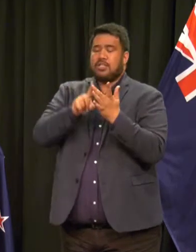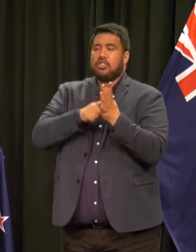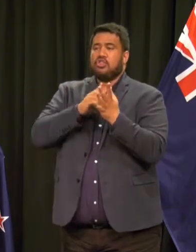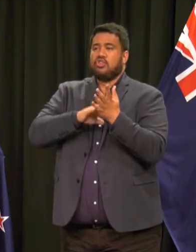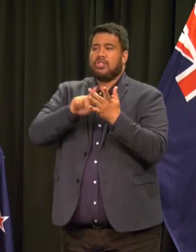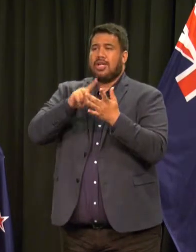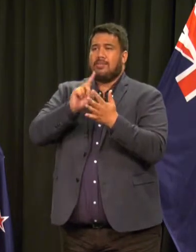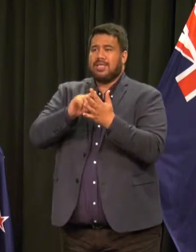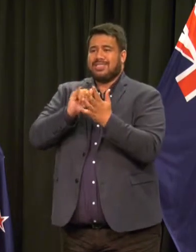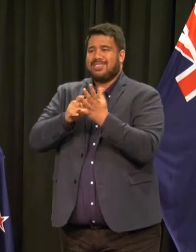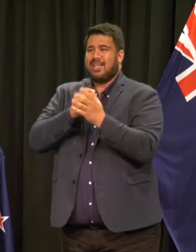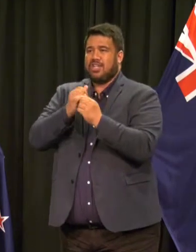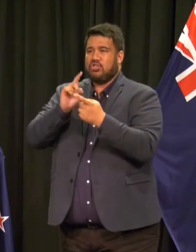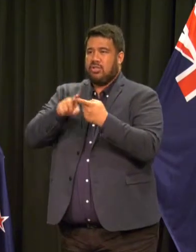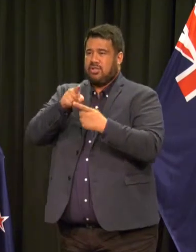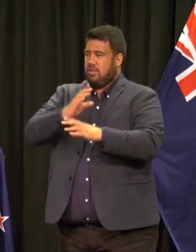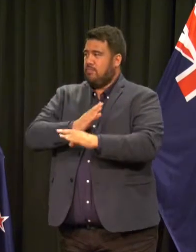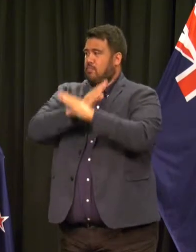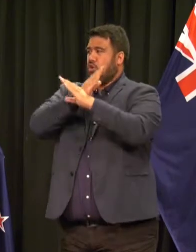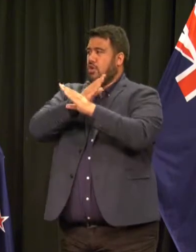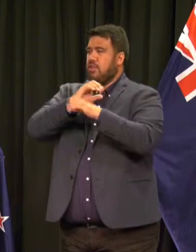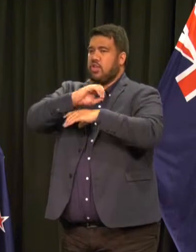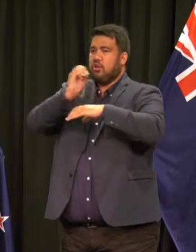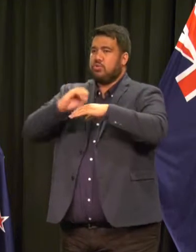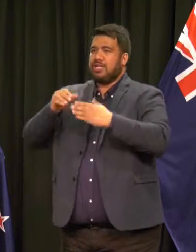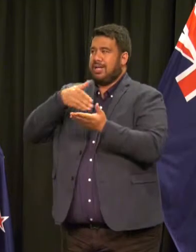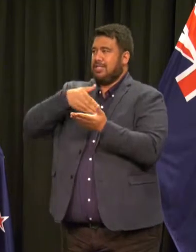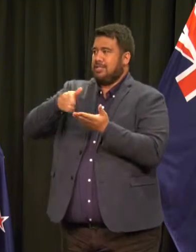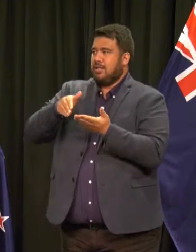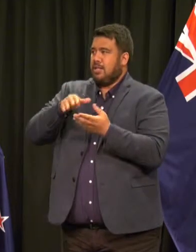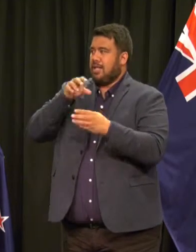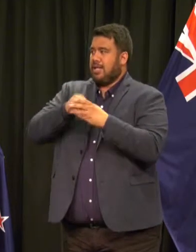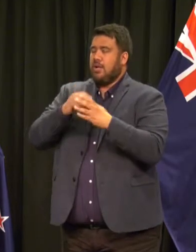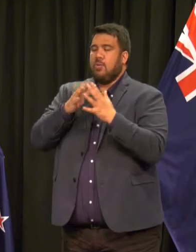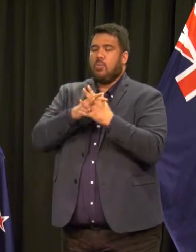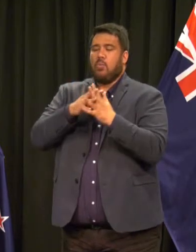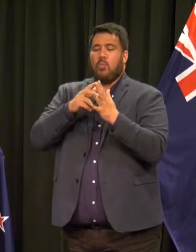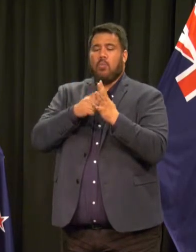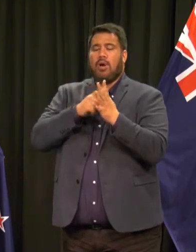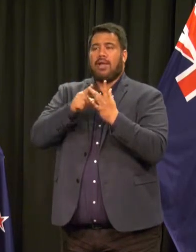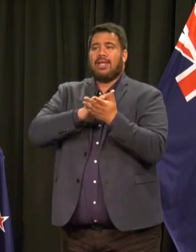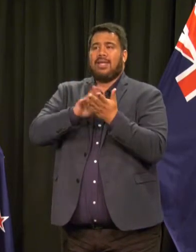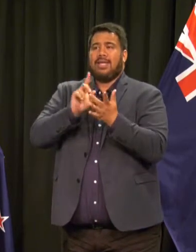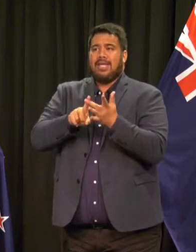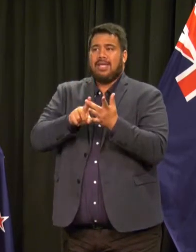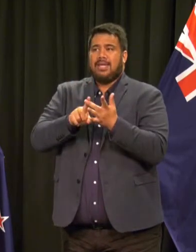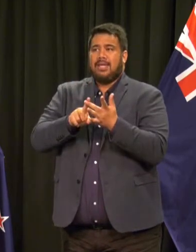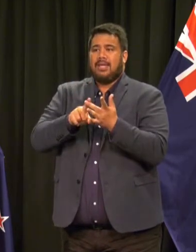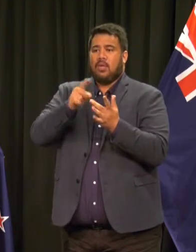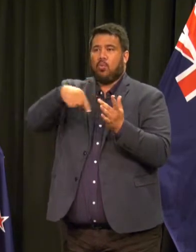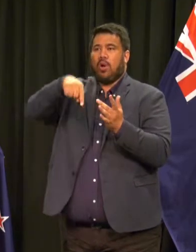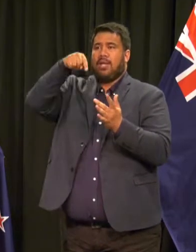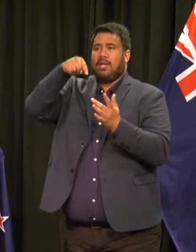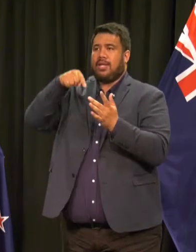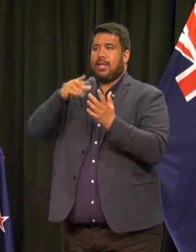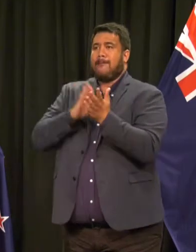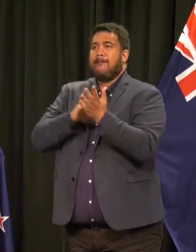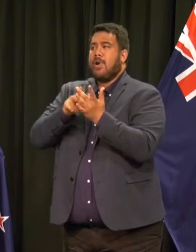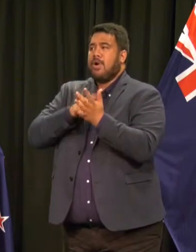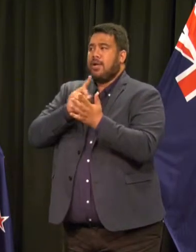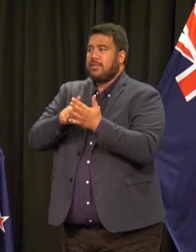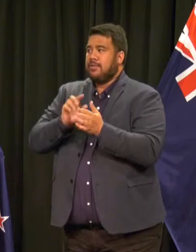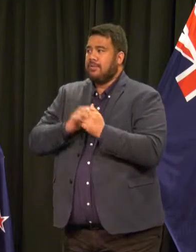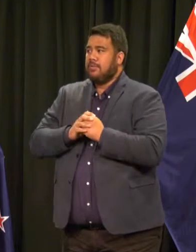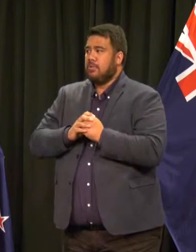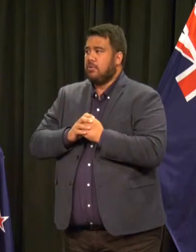the Oceana sale in Waihee Mine that David Clark is supporting? That matter's